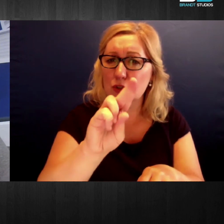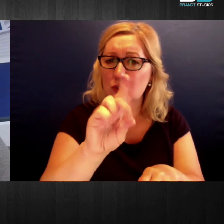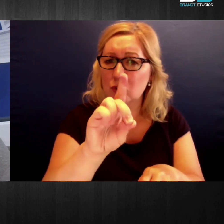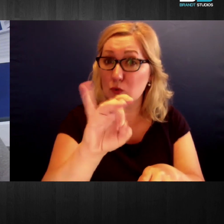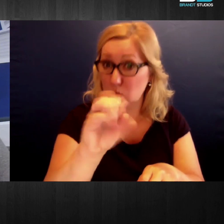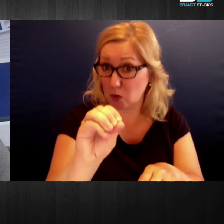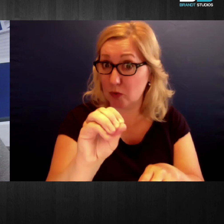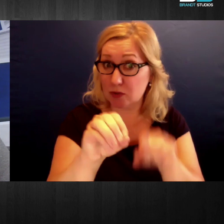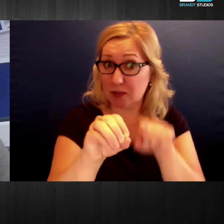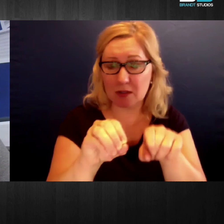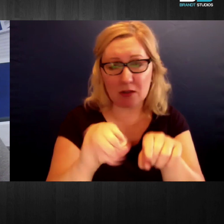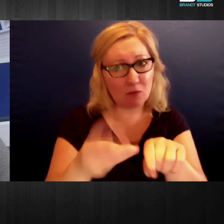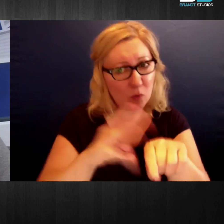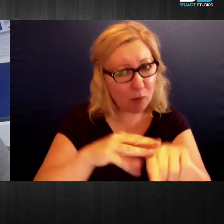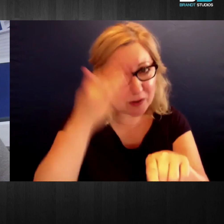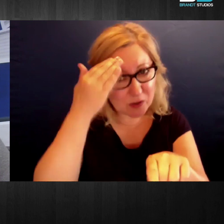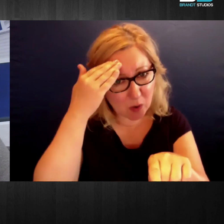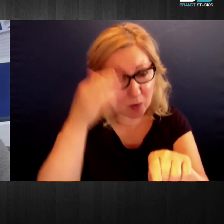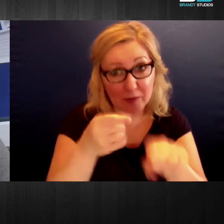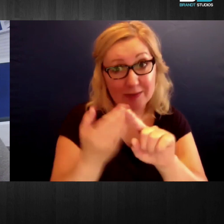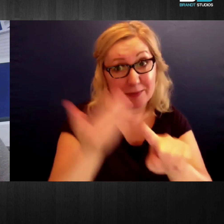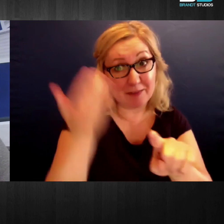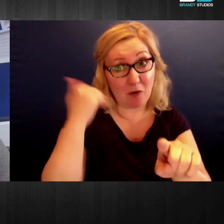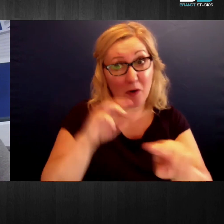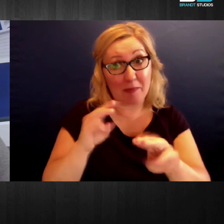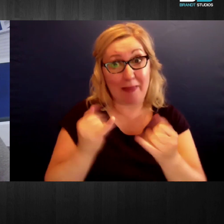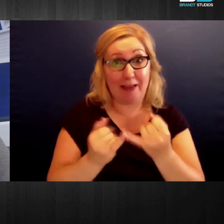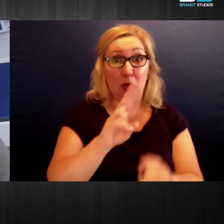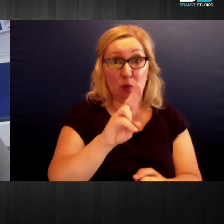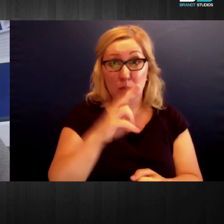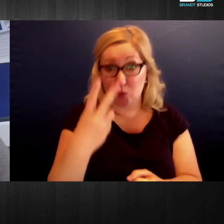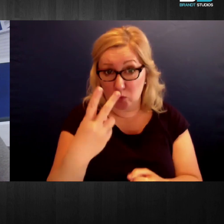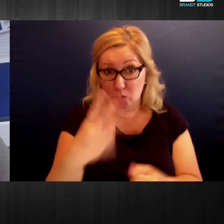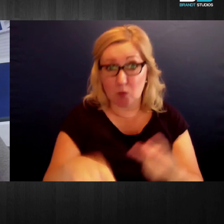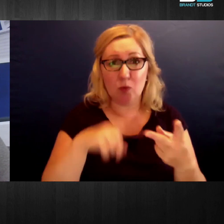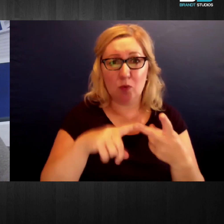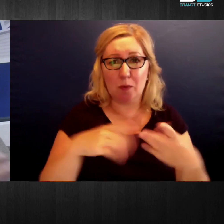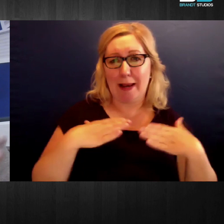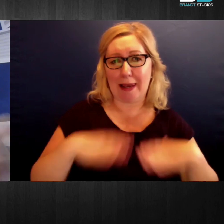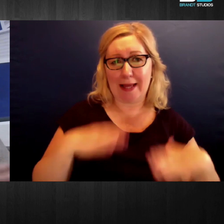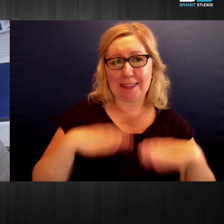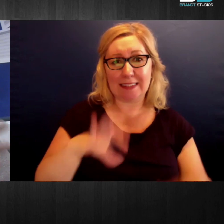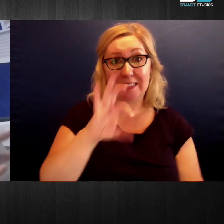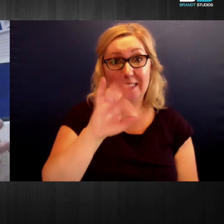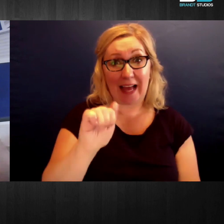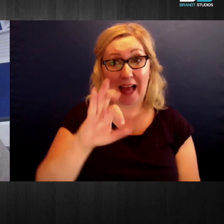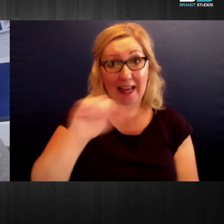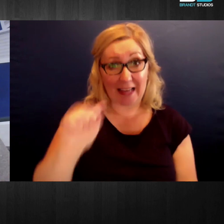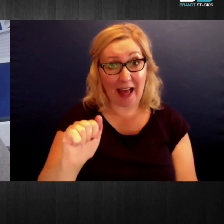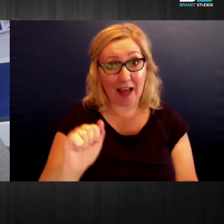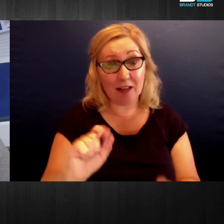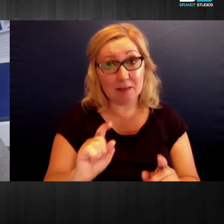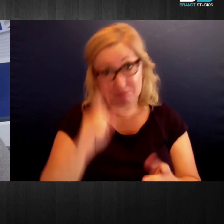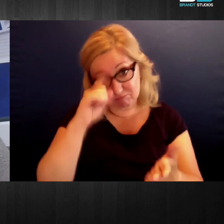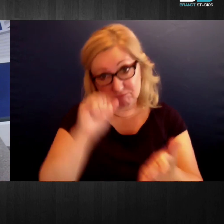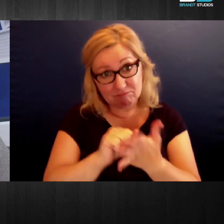like U2 and Lady Gaga, amongst others, through the years. So it was a really, really good experience for me. So I went down as a part-time